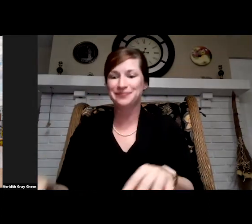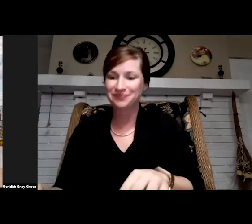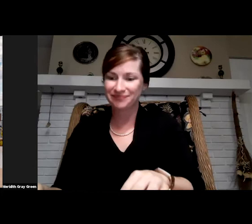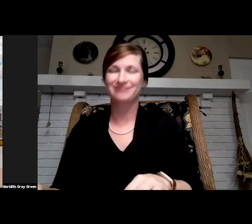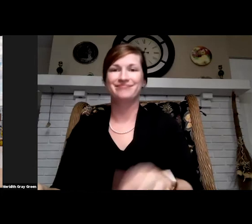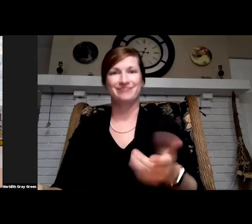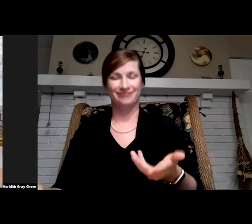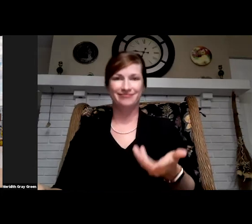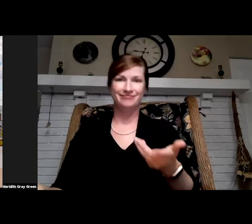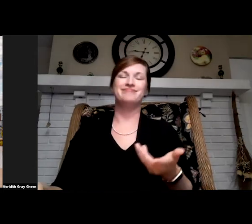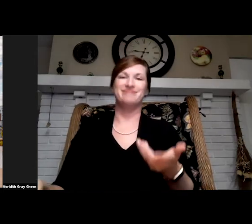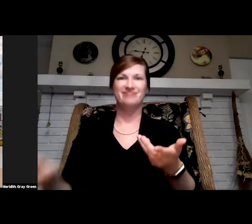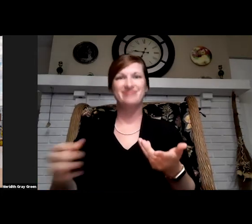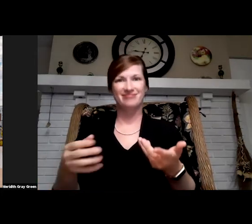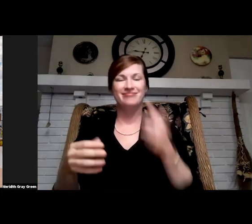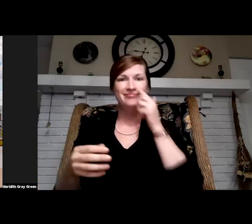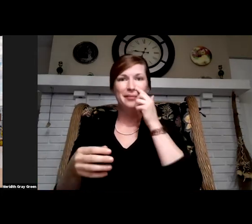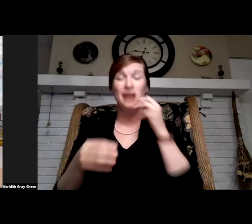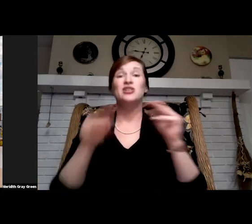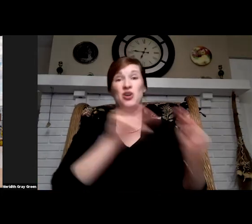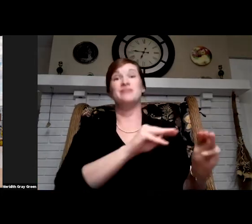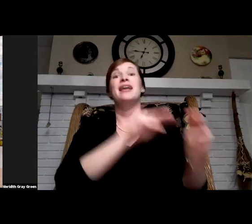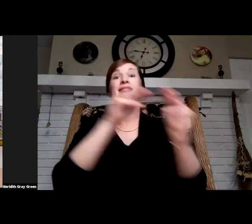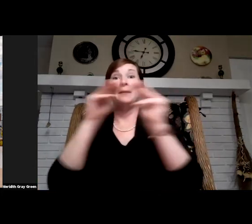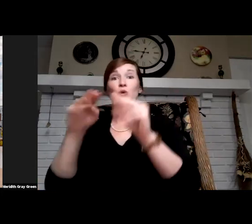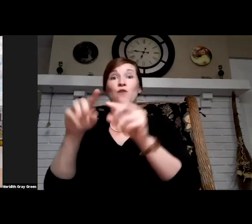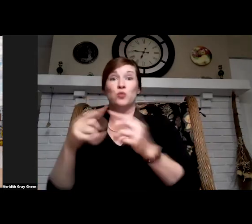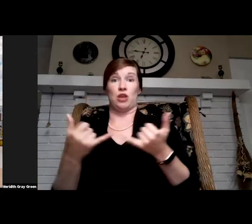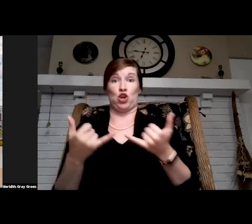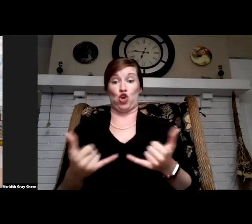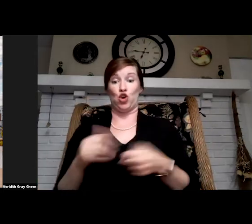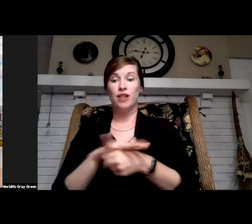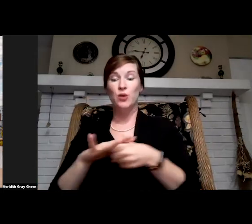And that building is now today the St. Louis Art Museum.